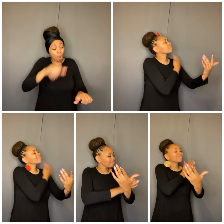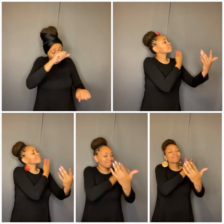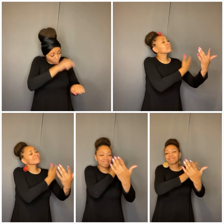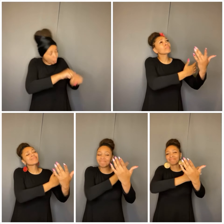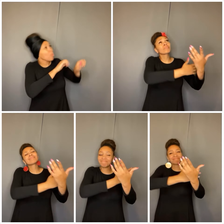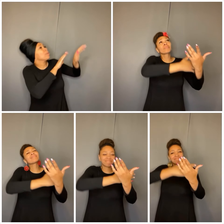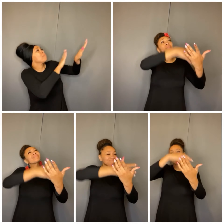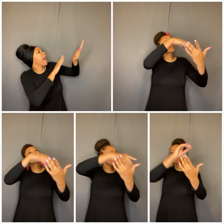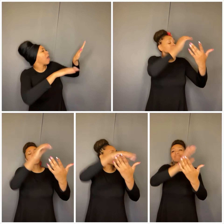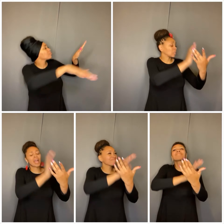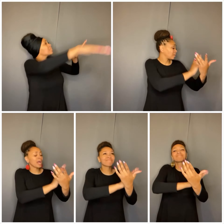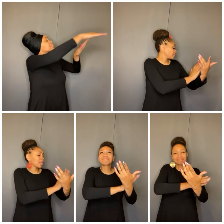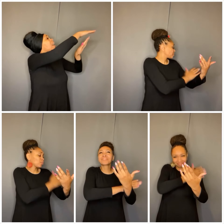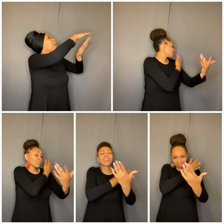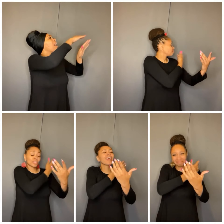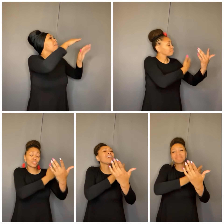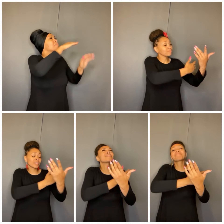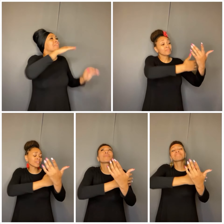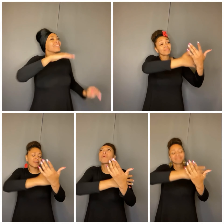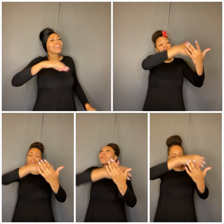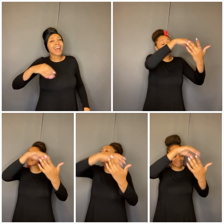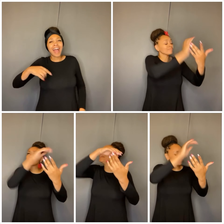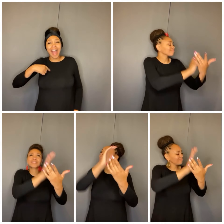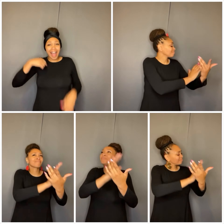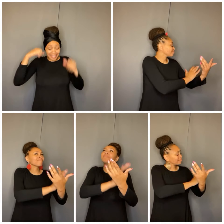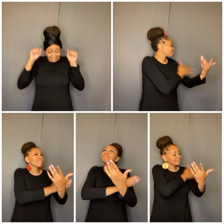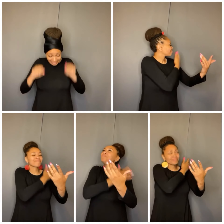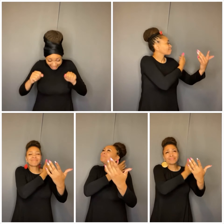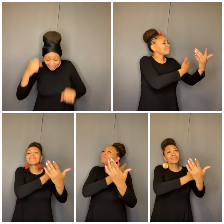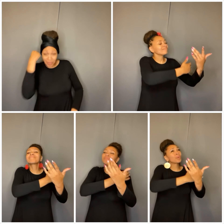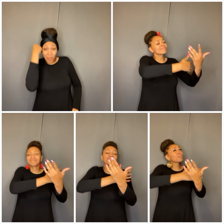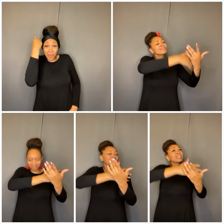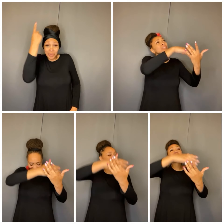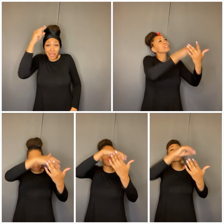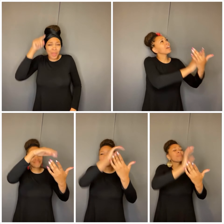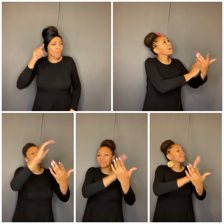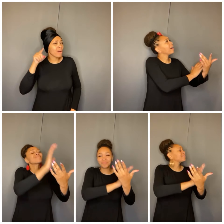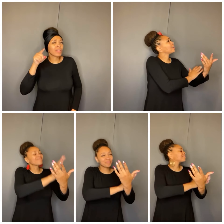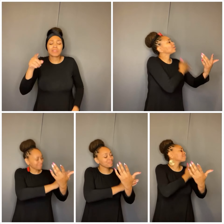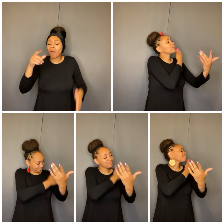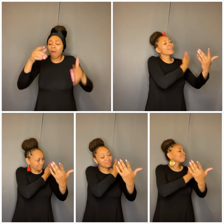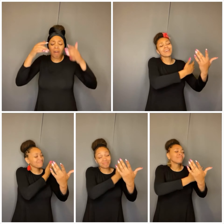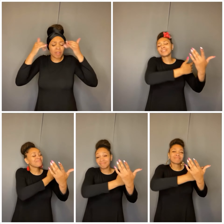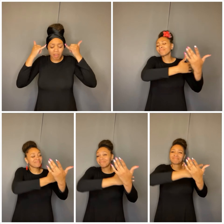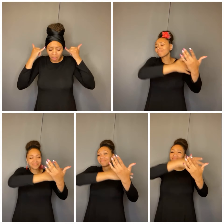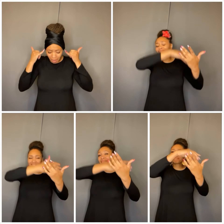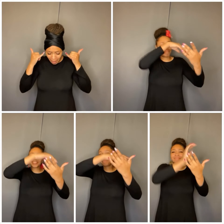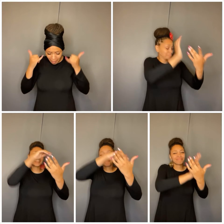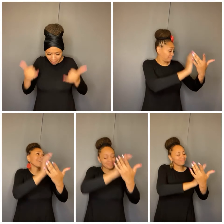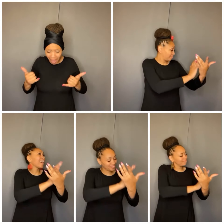On the mountain top, I can see so clear what it's all about